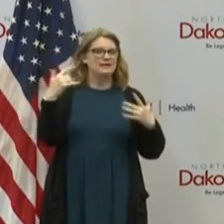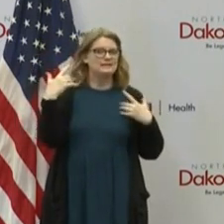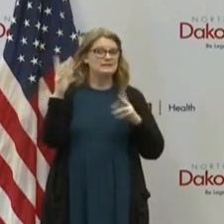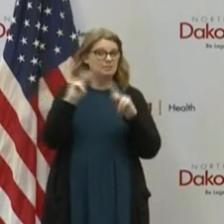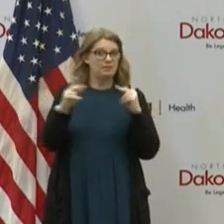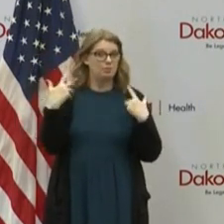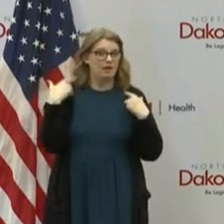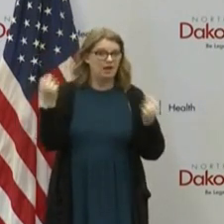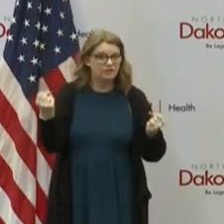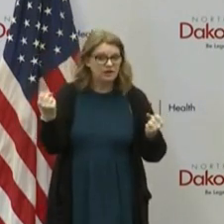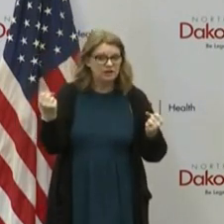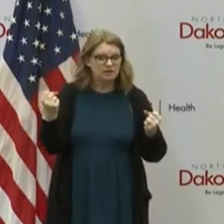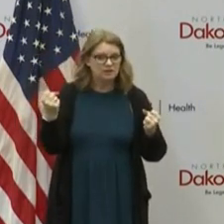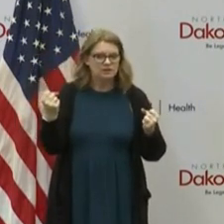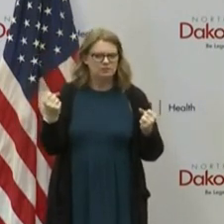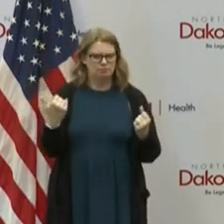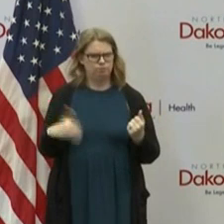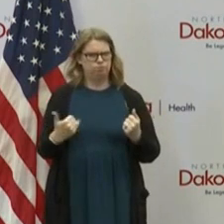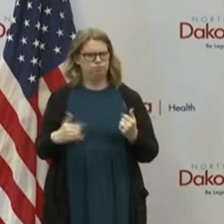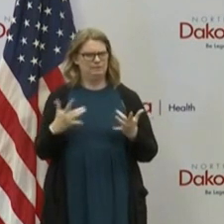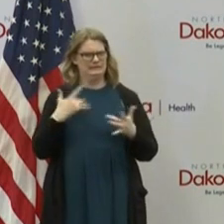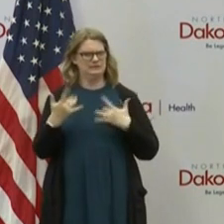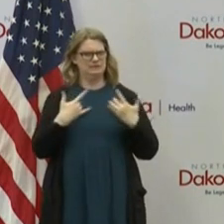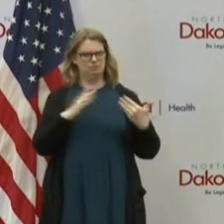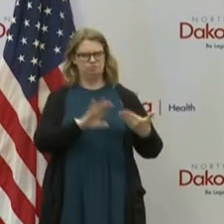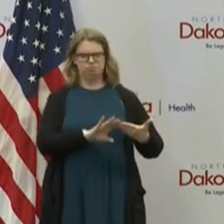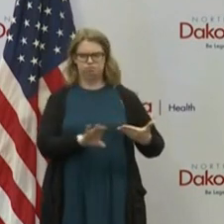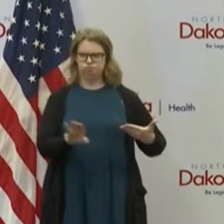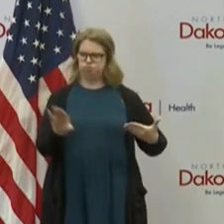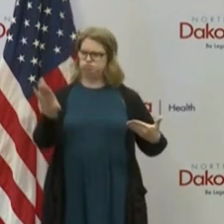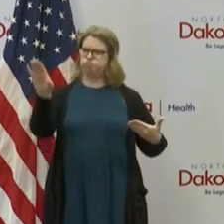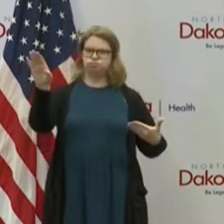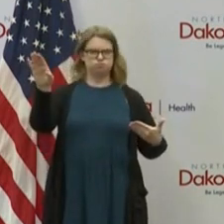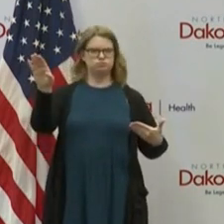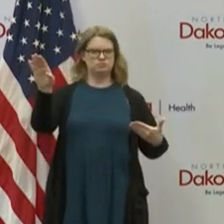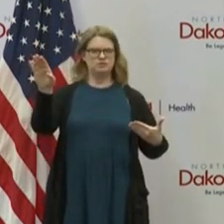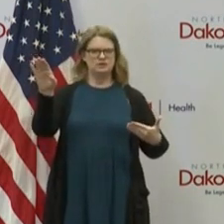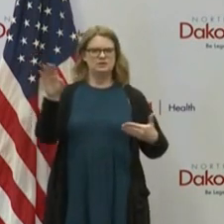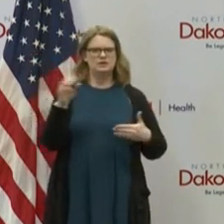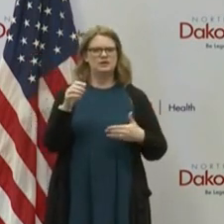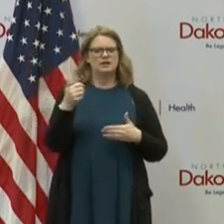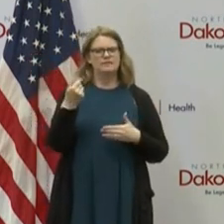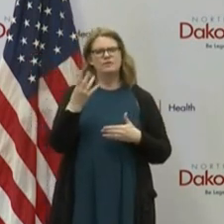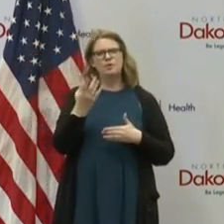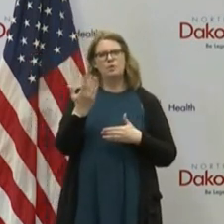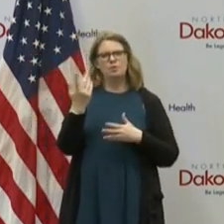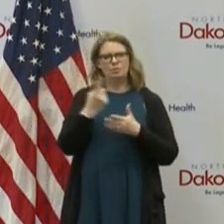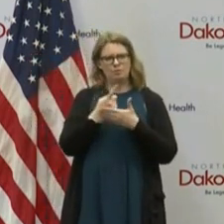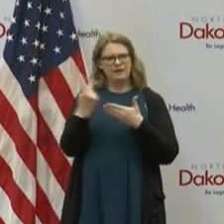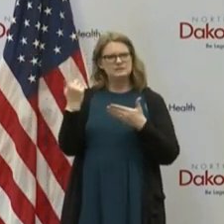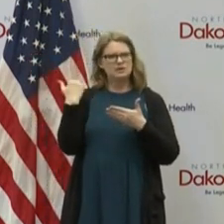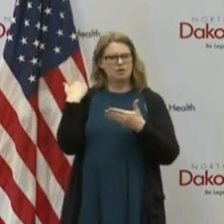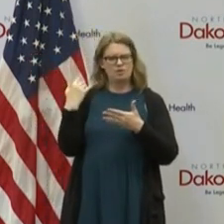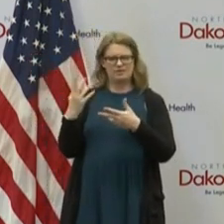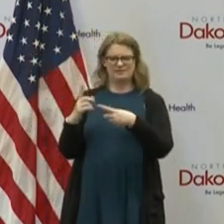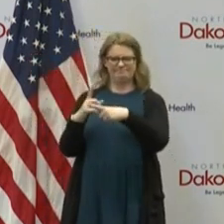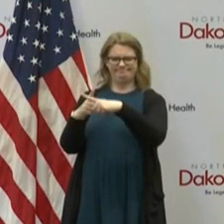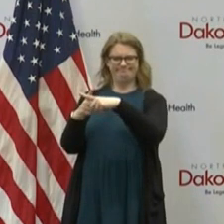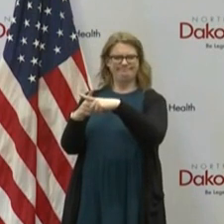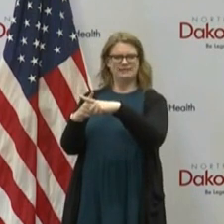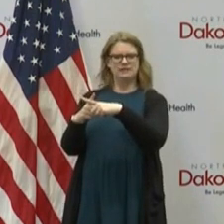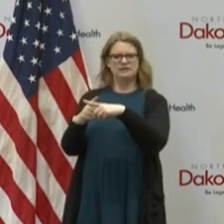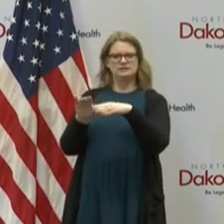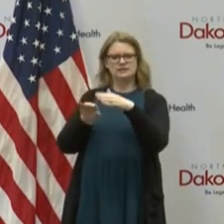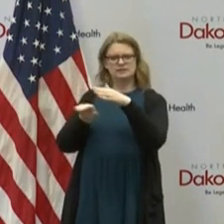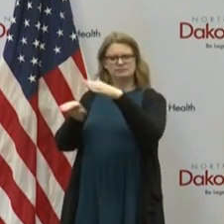recovered cases. So we are excited to see that go up. Those crossed a couple of weeks ago and have continued to separate. But what's really important